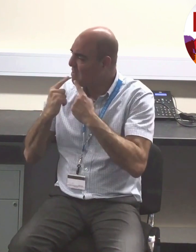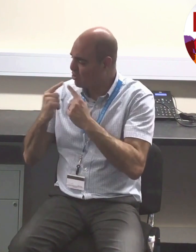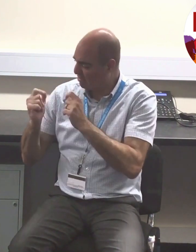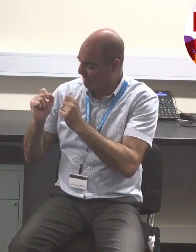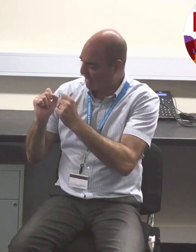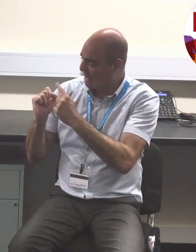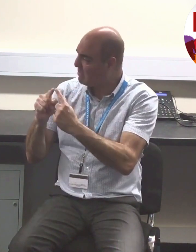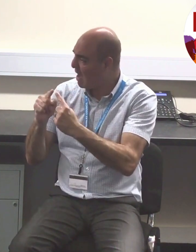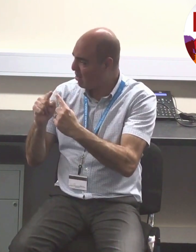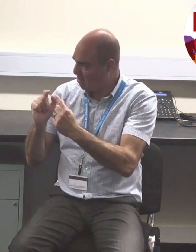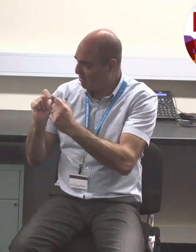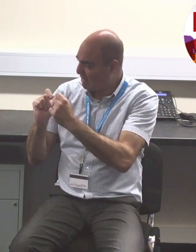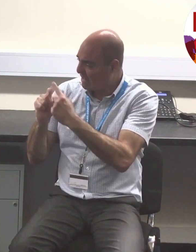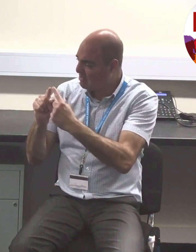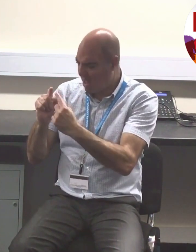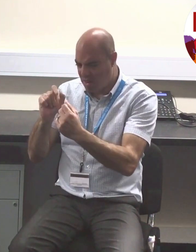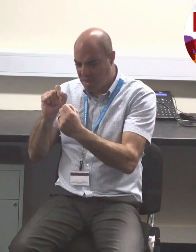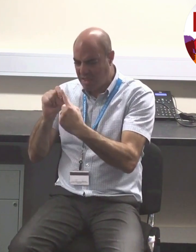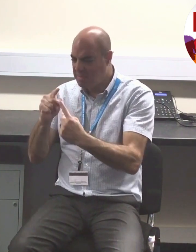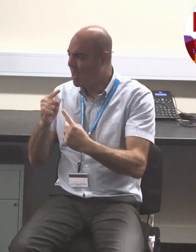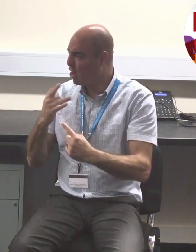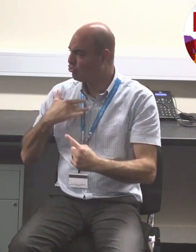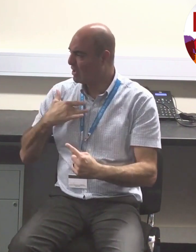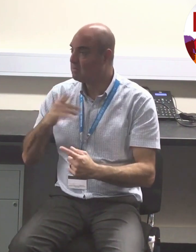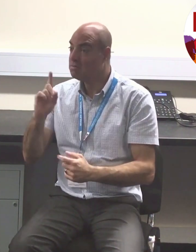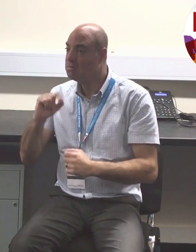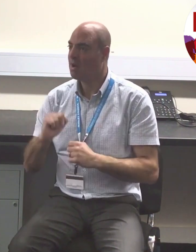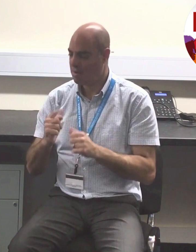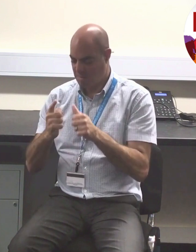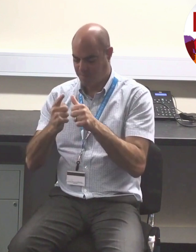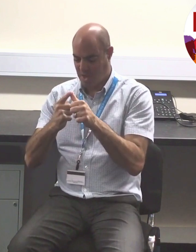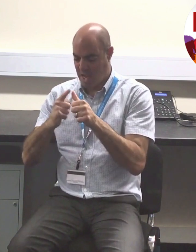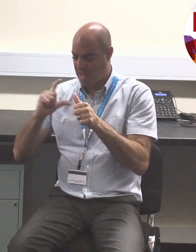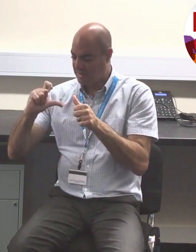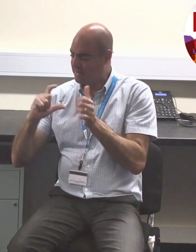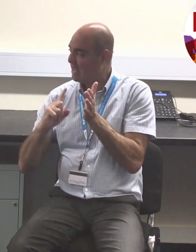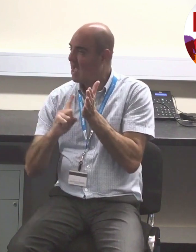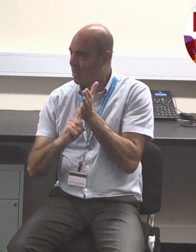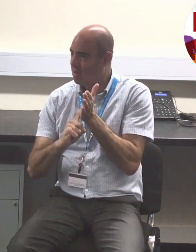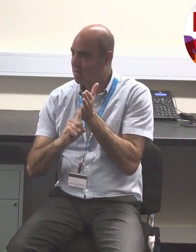or you could get information via email, and the email address is